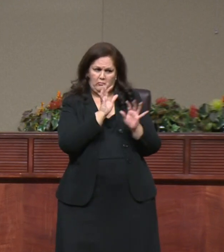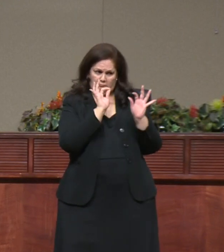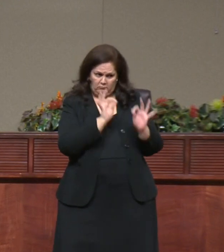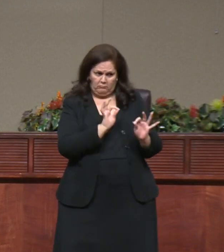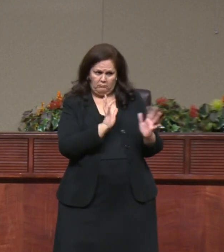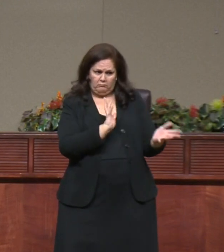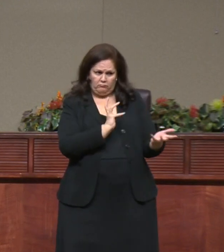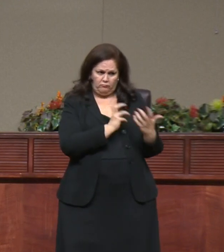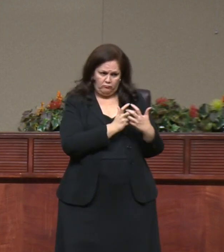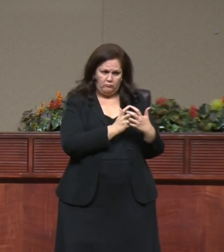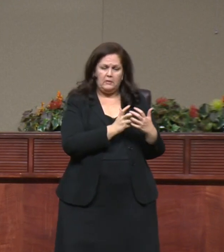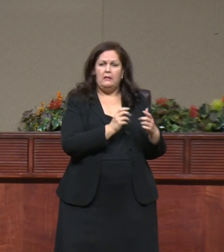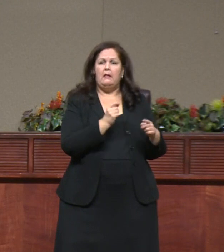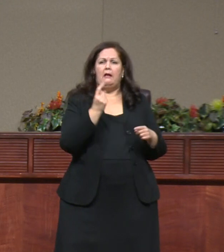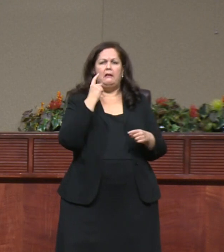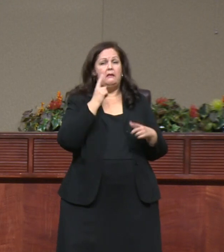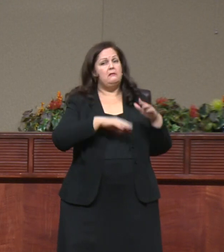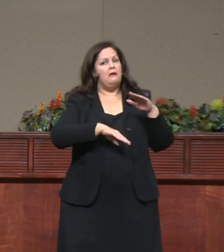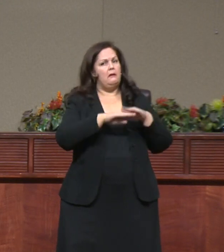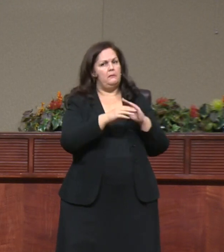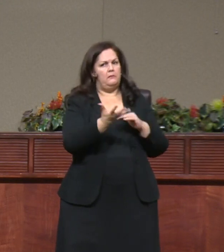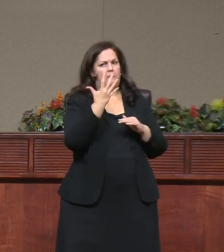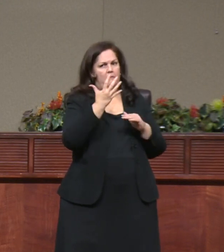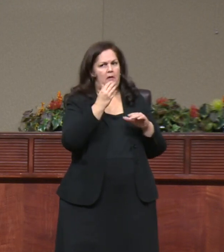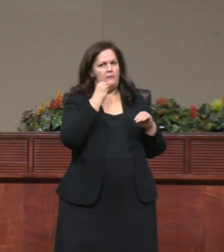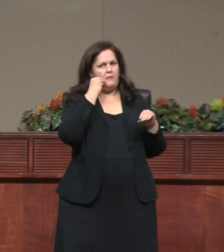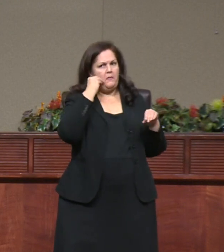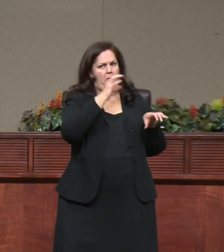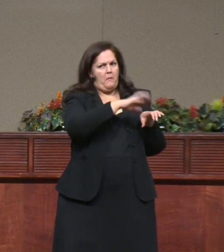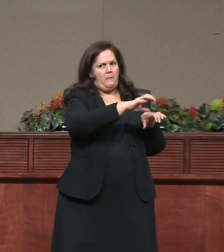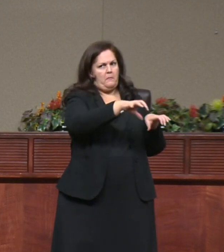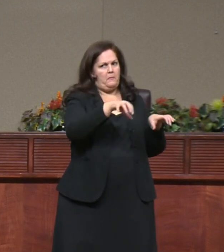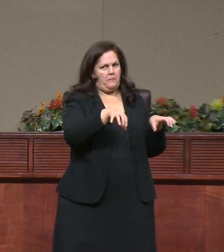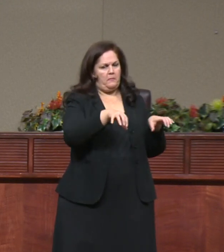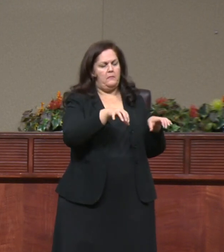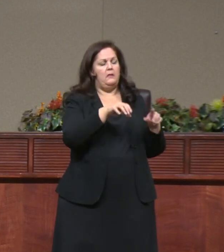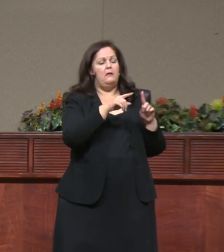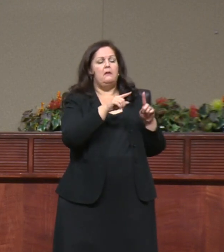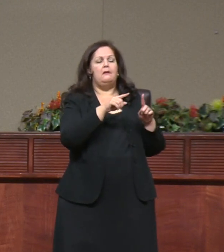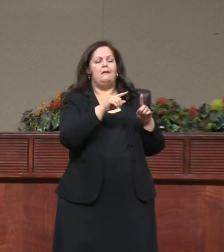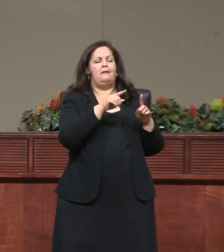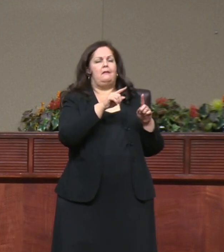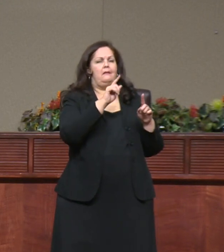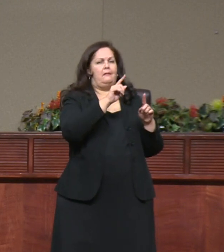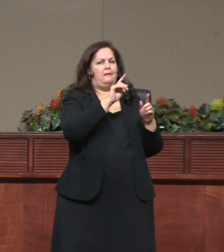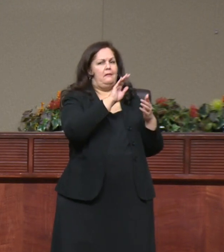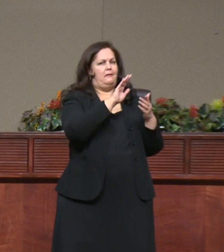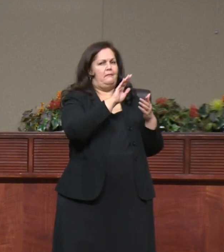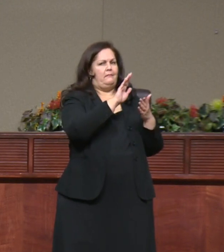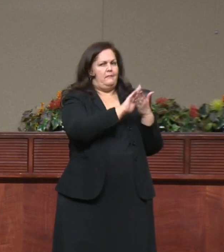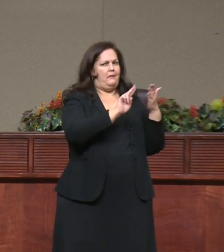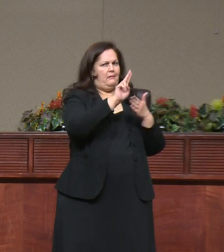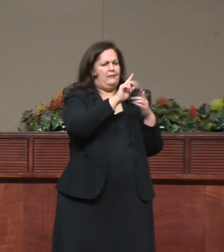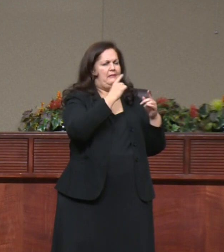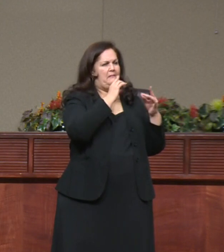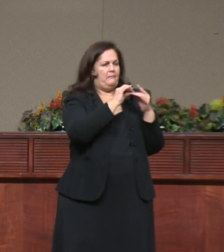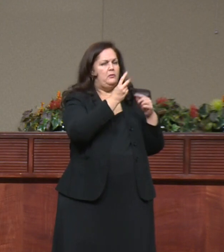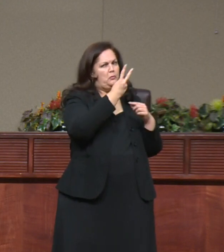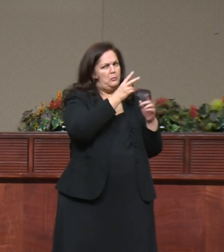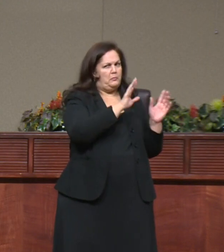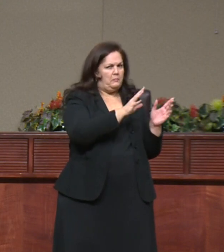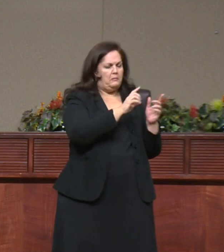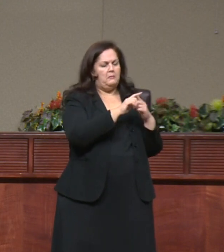is up to 5 houses. Some of the communication from the school says 2. Some of these houses also